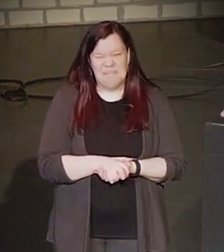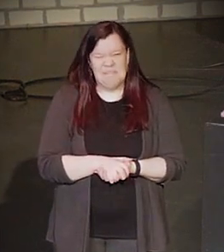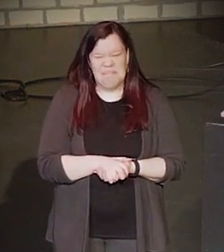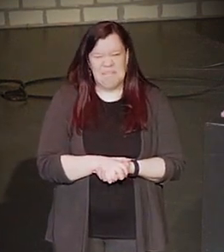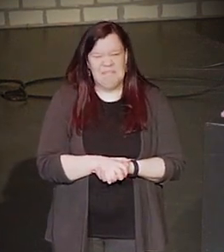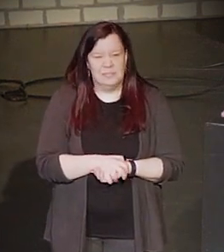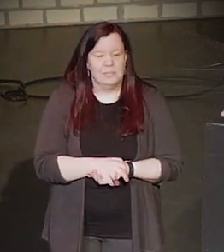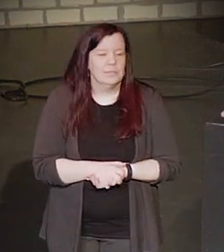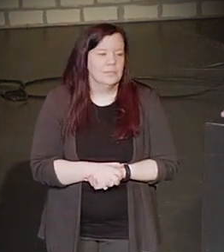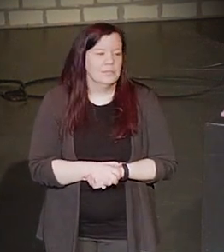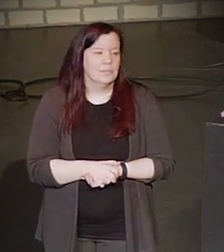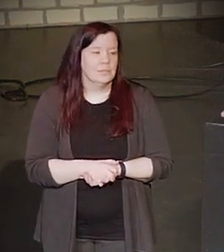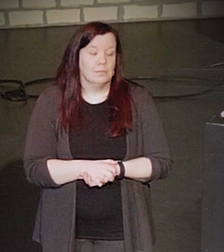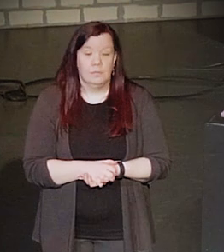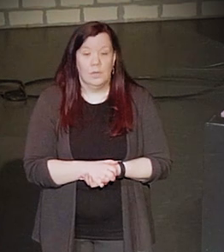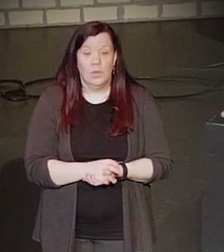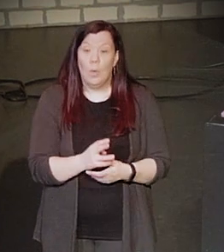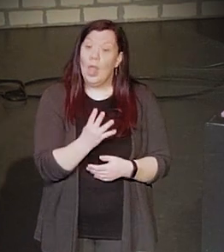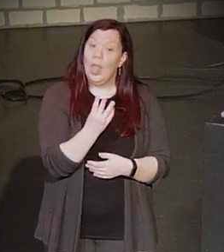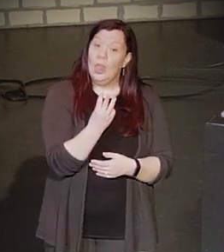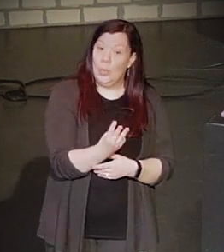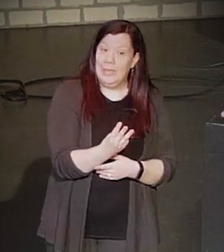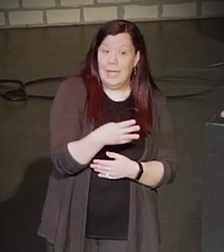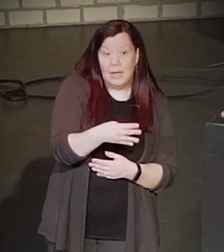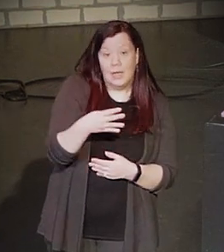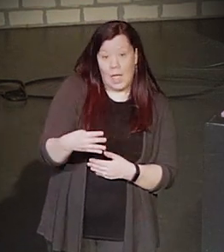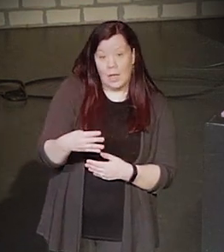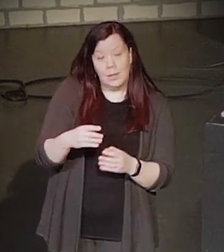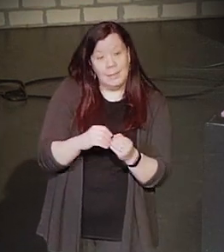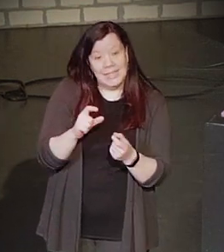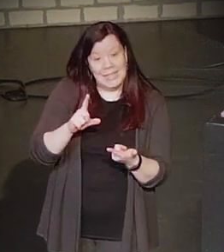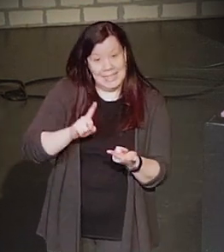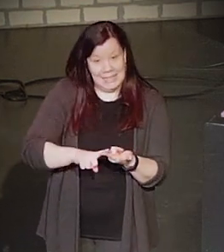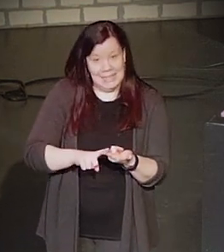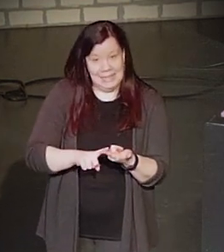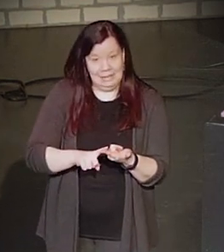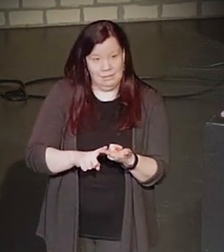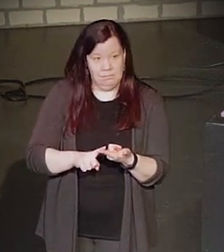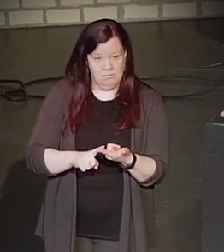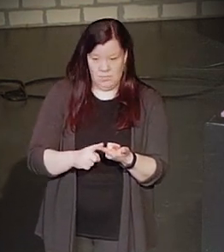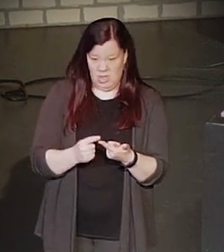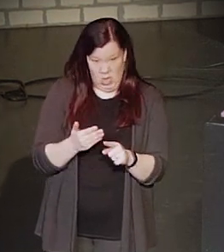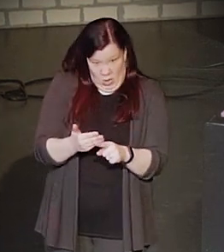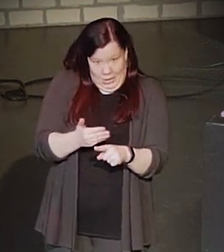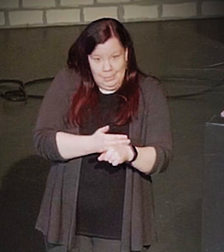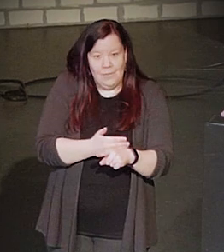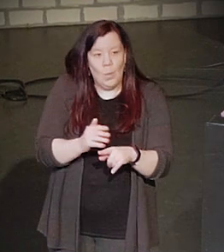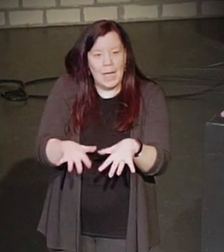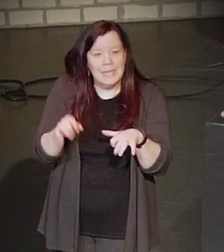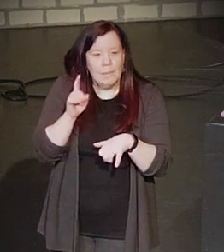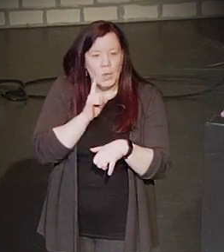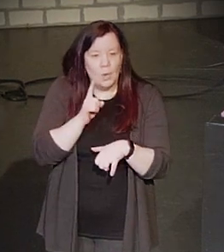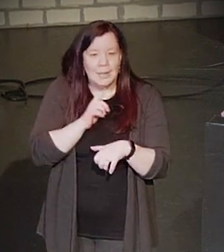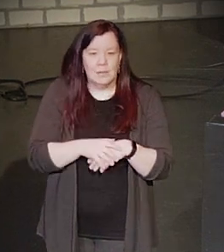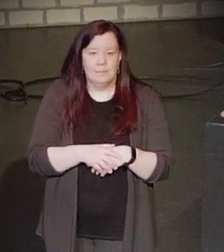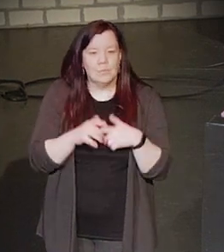be? In 399 BCE, the same decade that Assemblywomen is put on, we have the trial